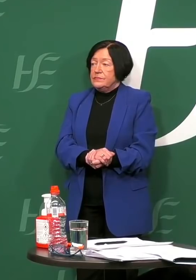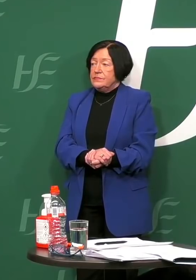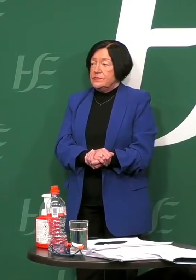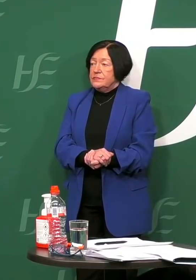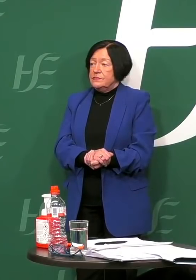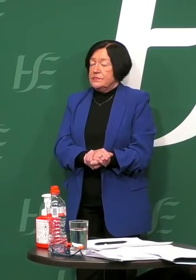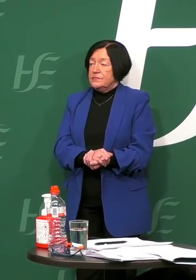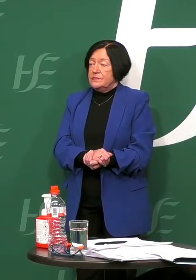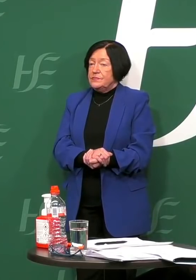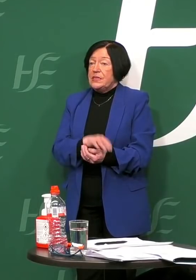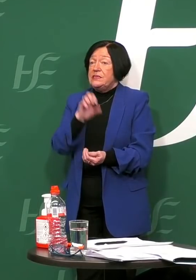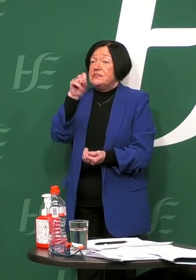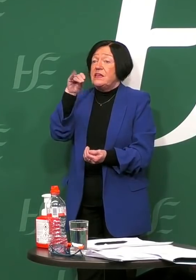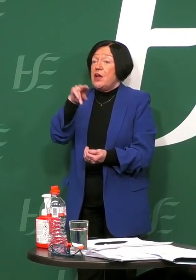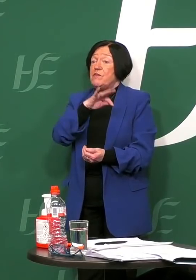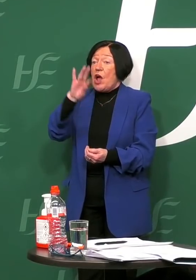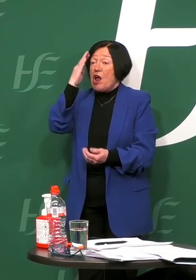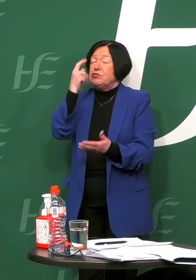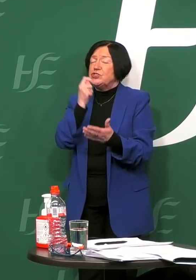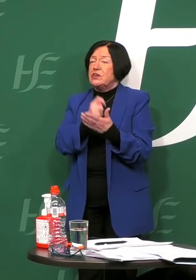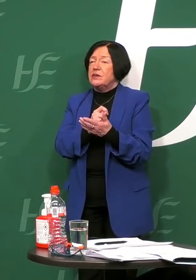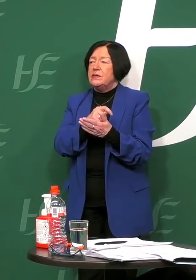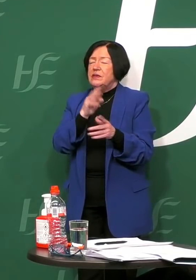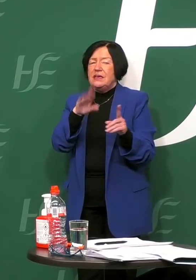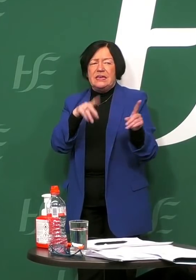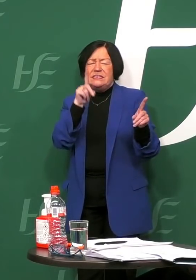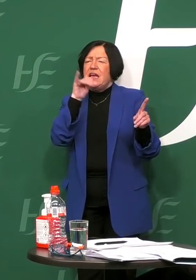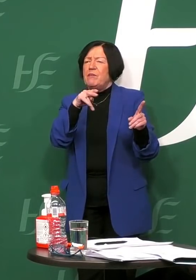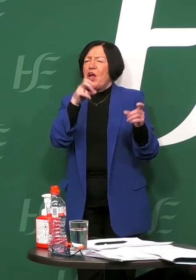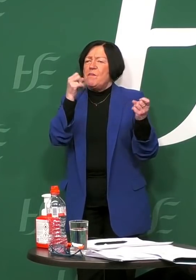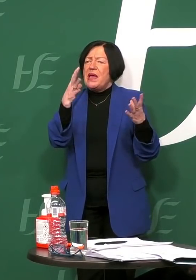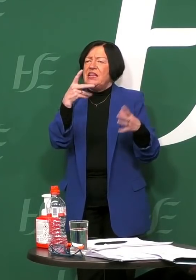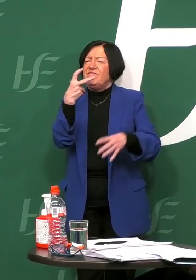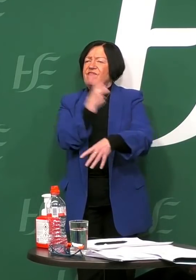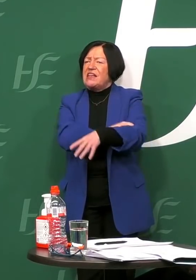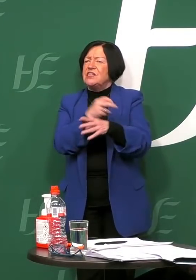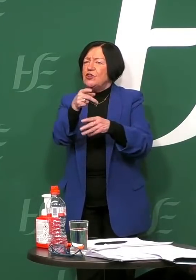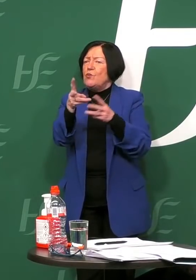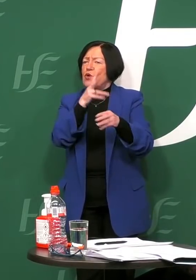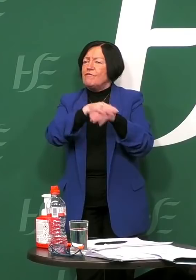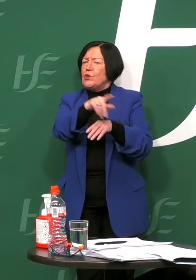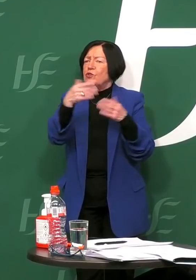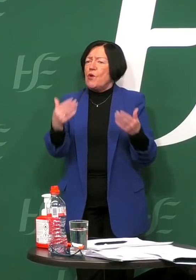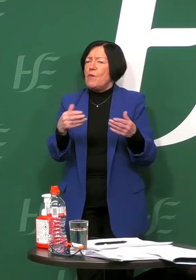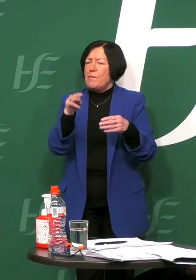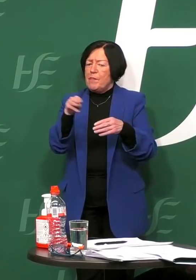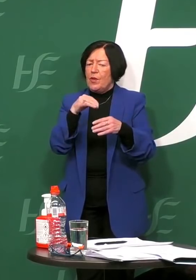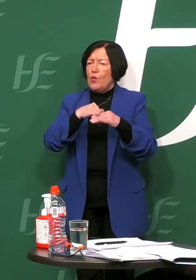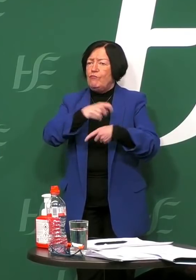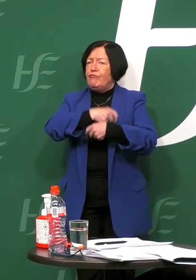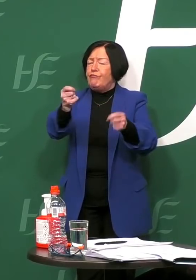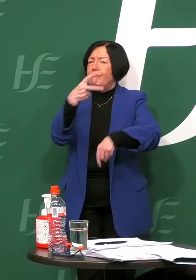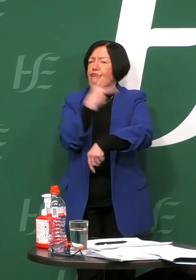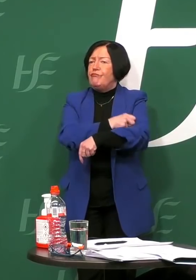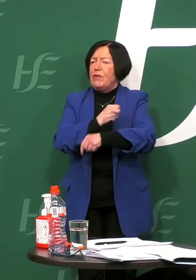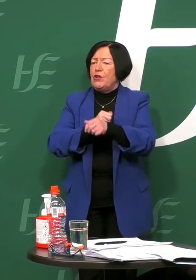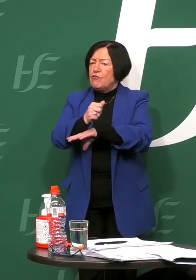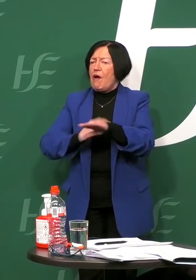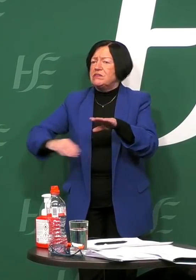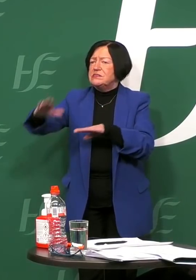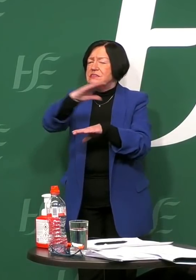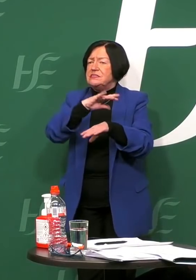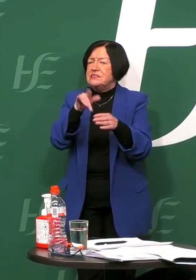Thanks. Simon Carswell with the Irish Times. Damien, how many vaccinators would you have working for you at the moment across the various